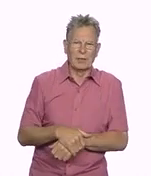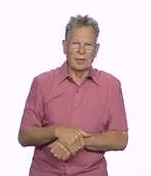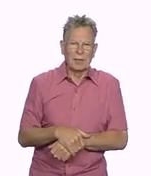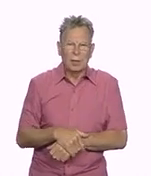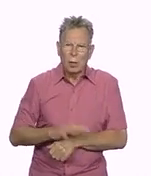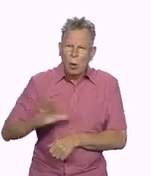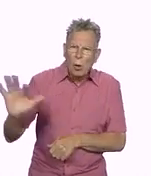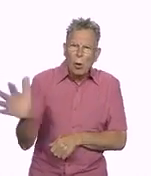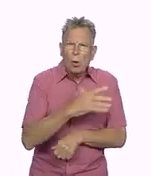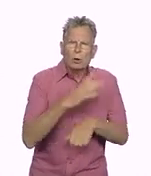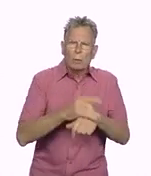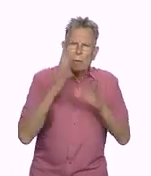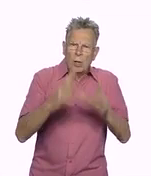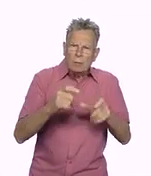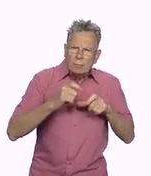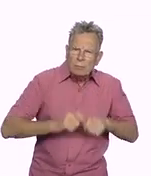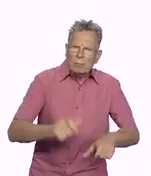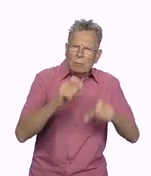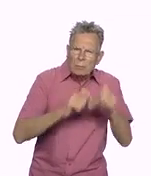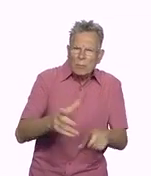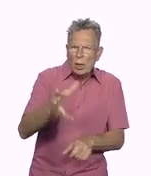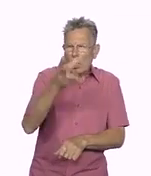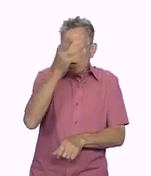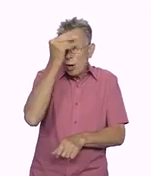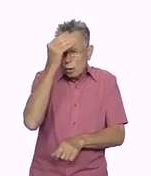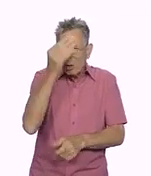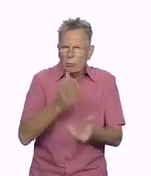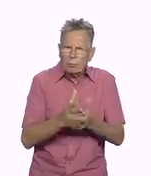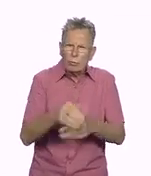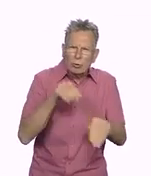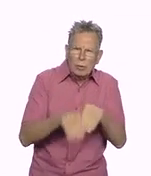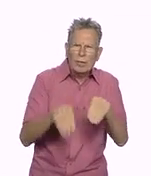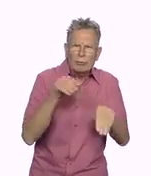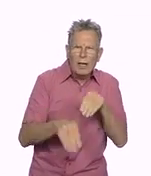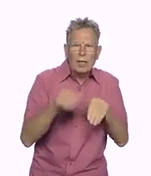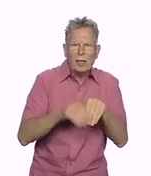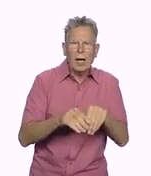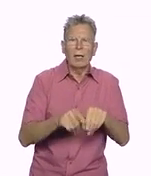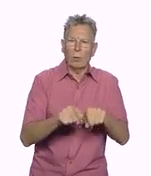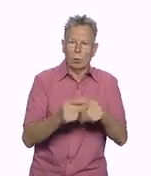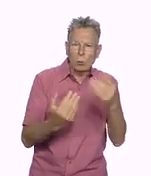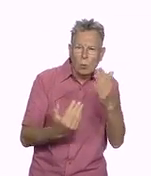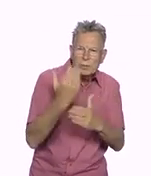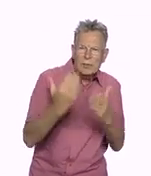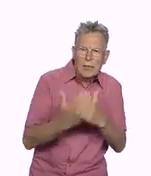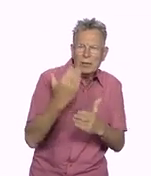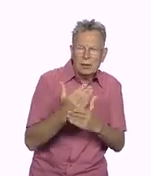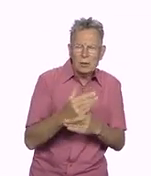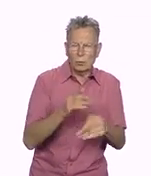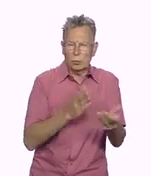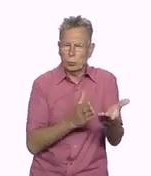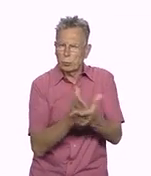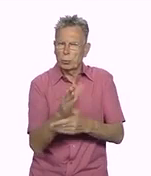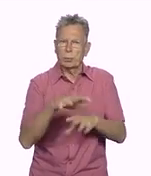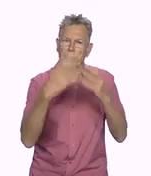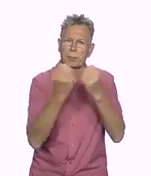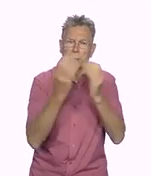All doctors must continue to learn throughout their careers, and keep up to date in their areas of